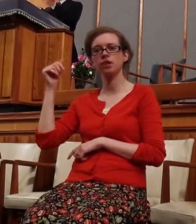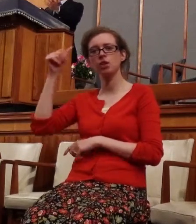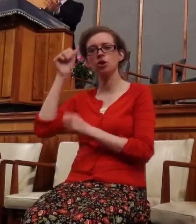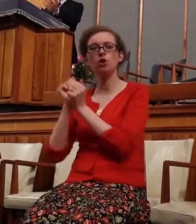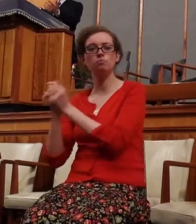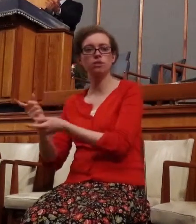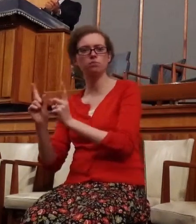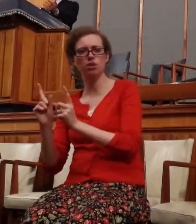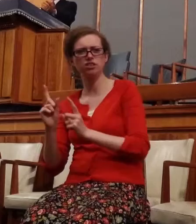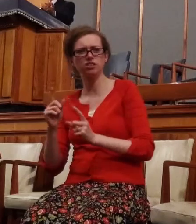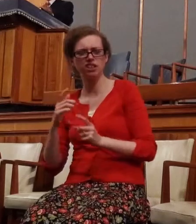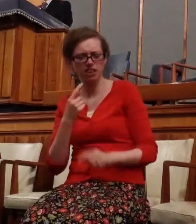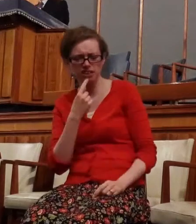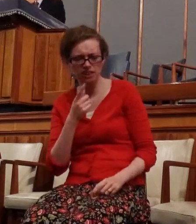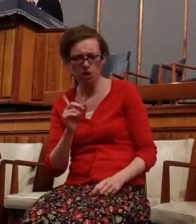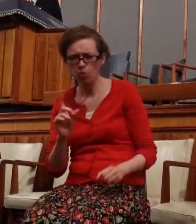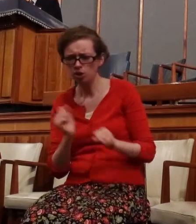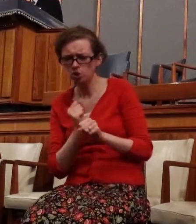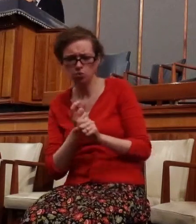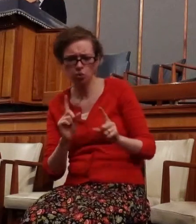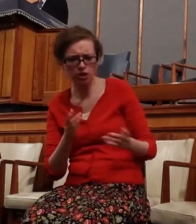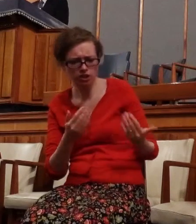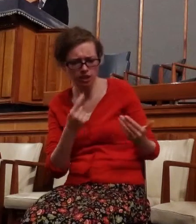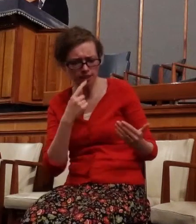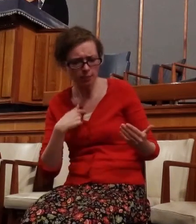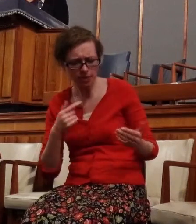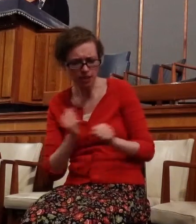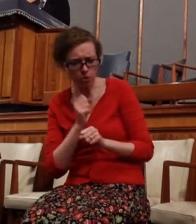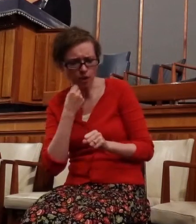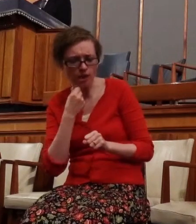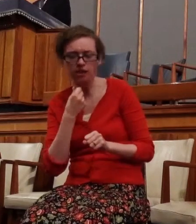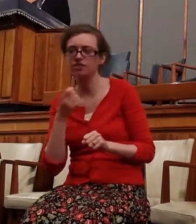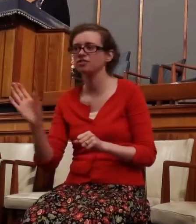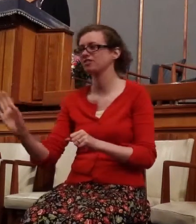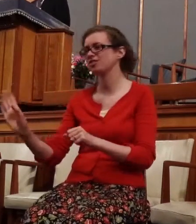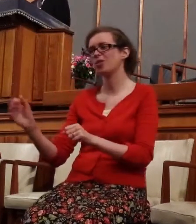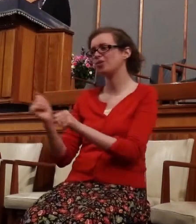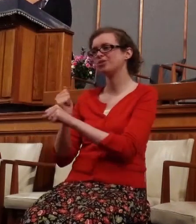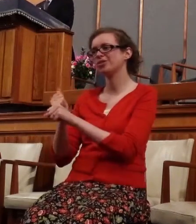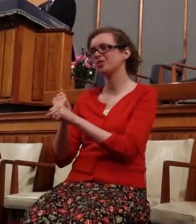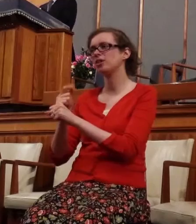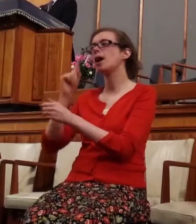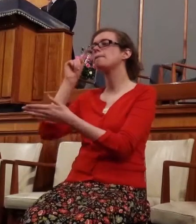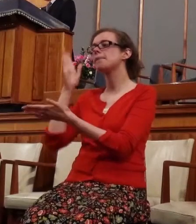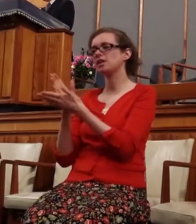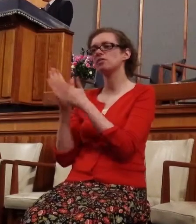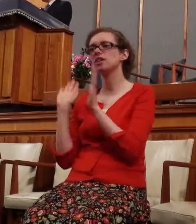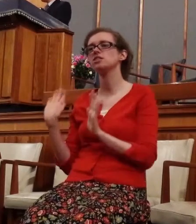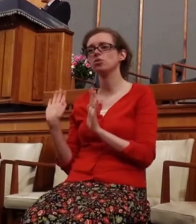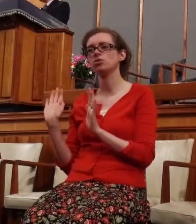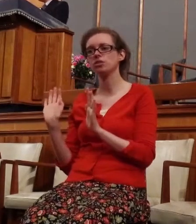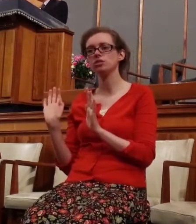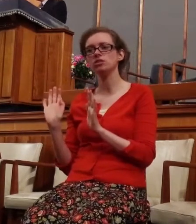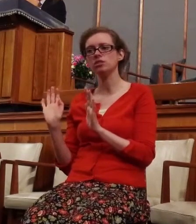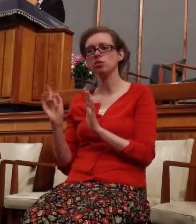the gospel is simple. Not do, but believe. How different is the gospel? Believe me, you